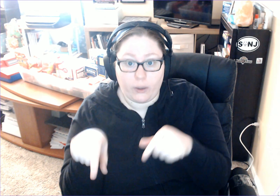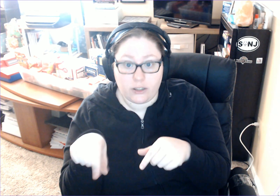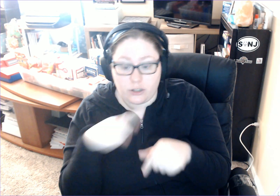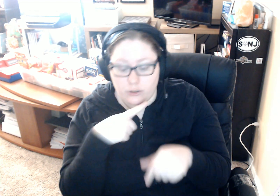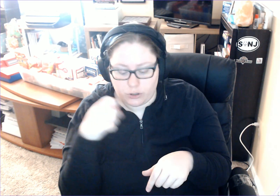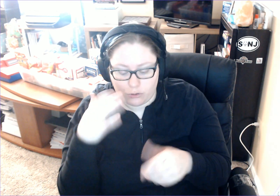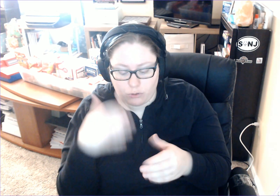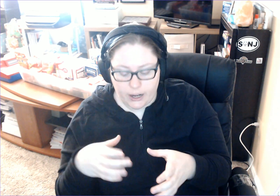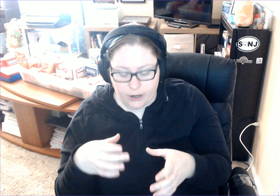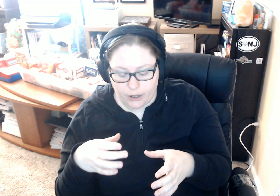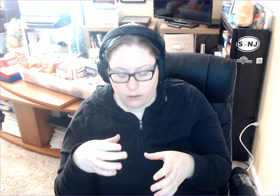the dryer.